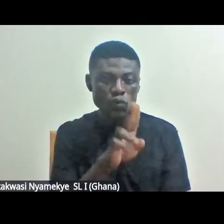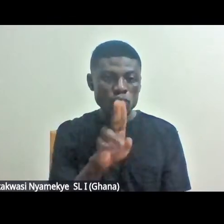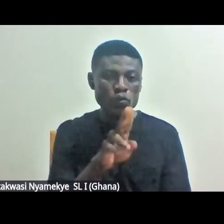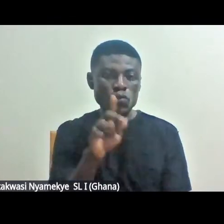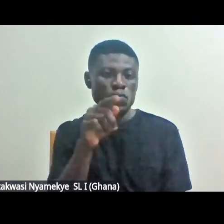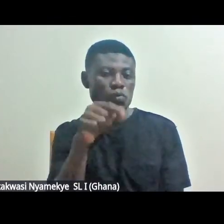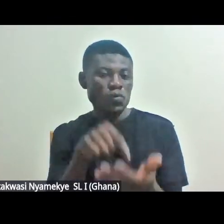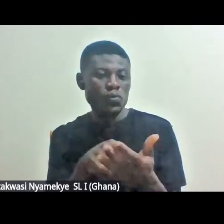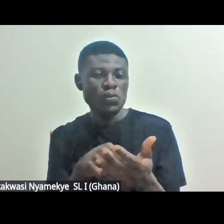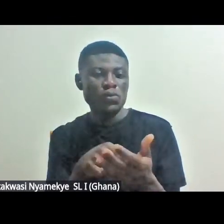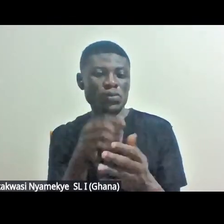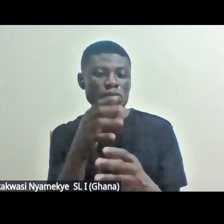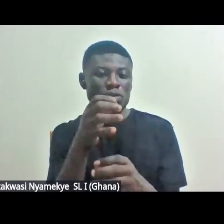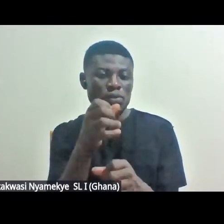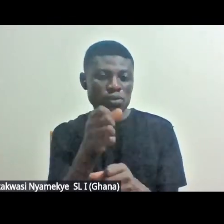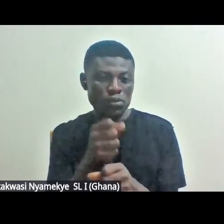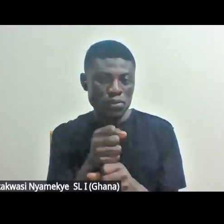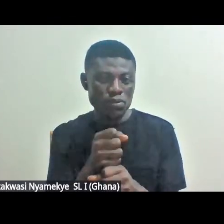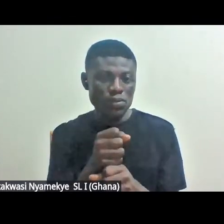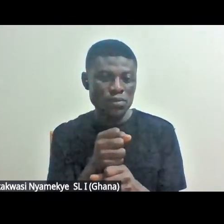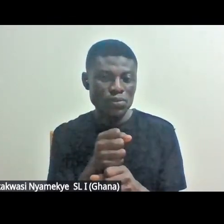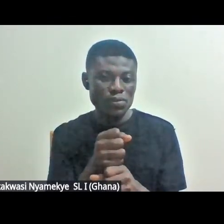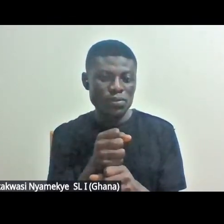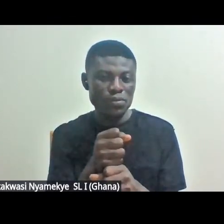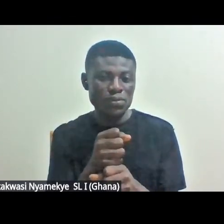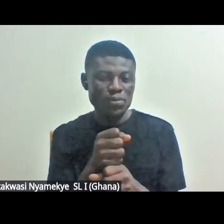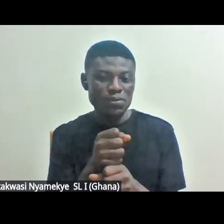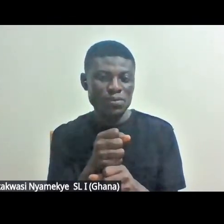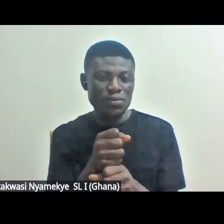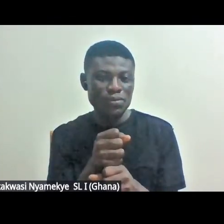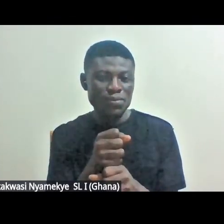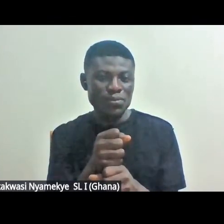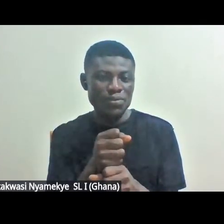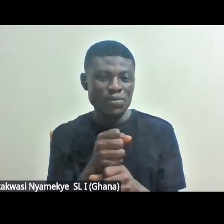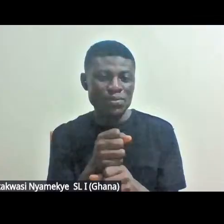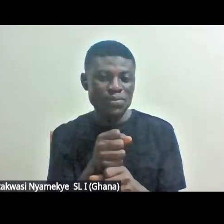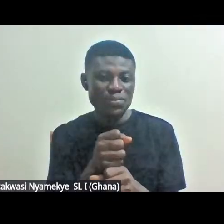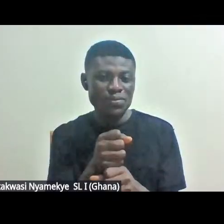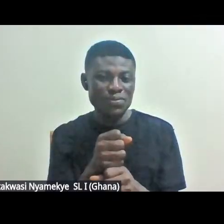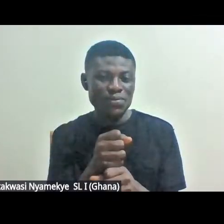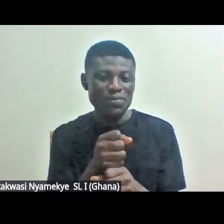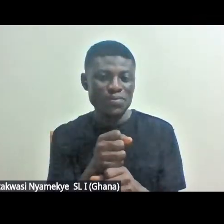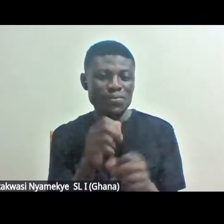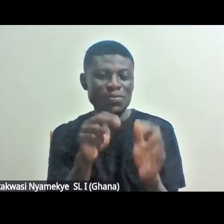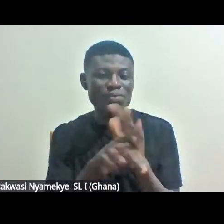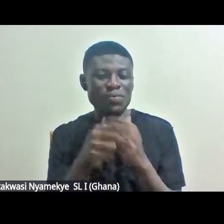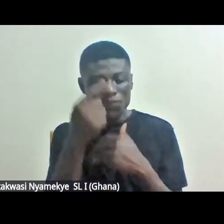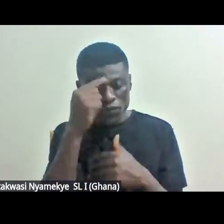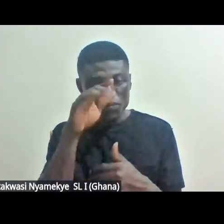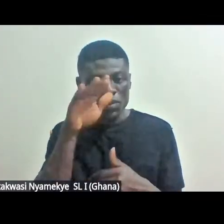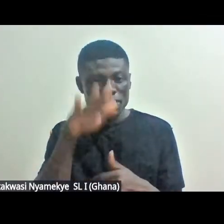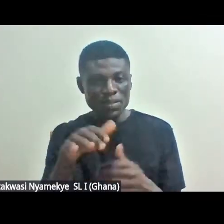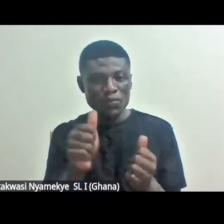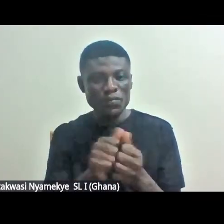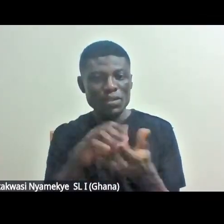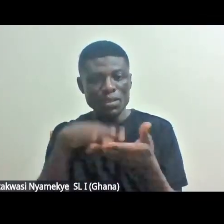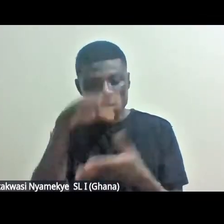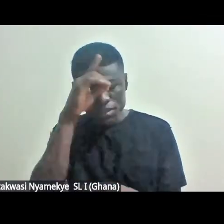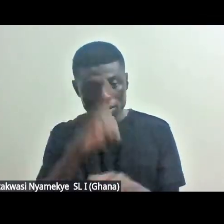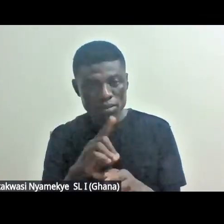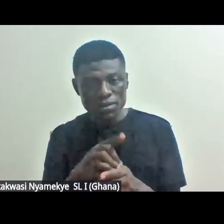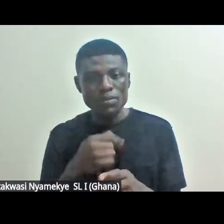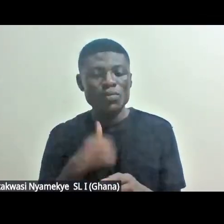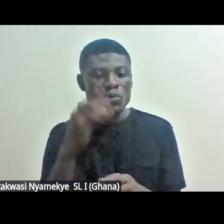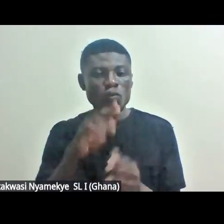to summarize. Look at me reading. Summarize notes for my child with dyslexia. I will use